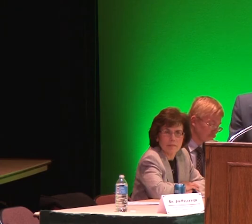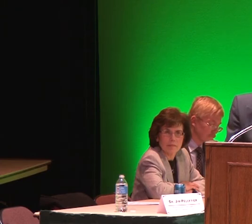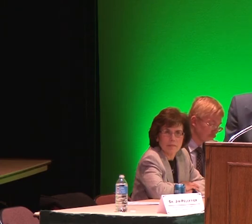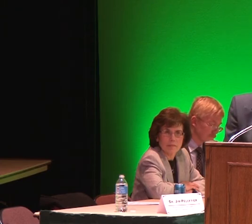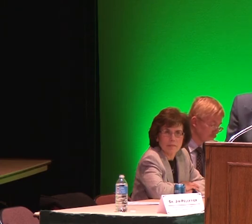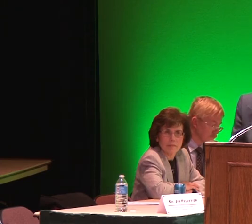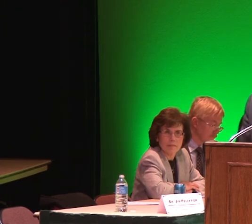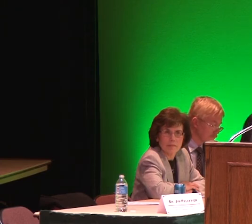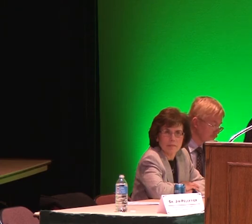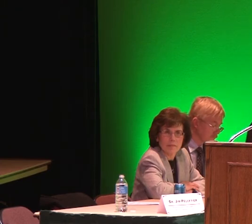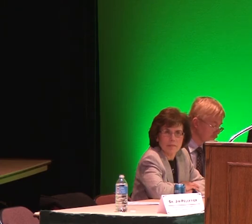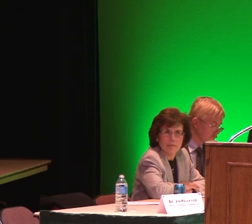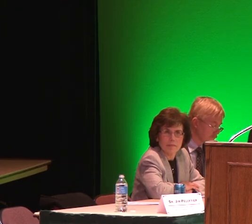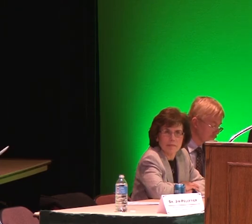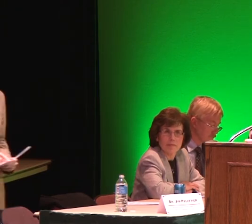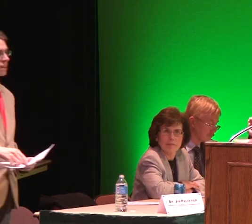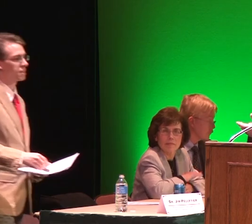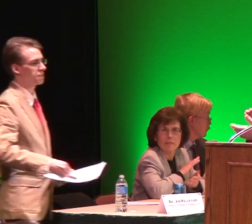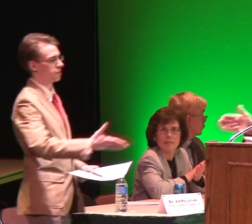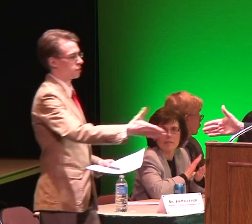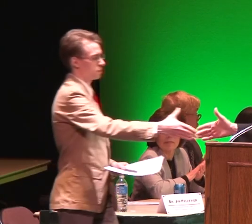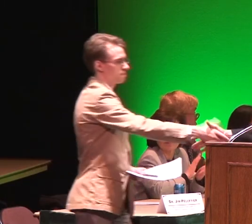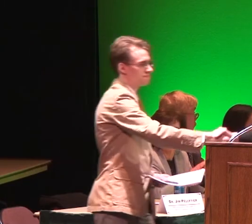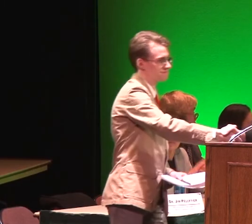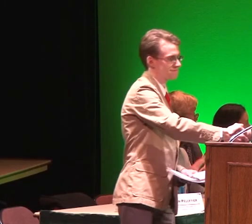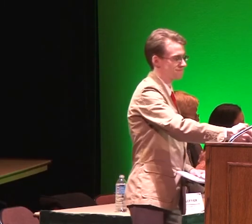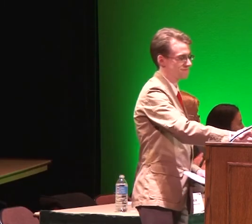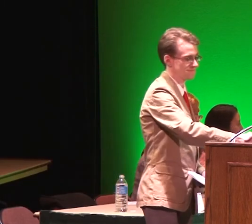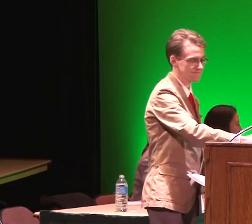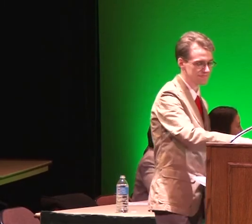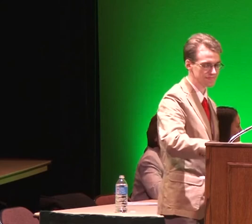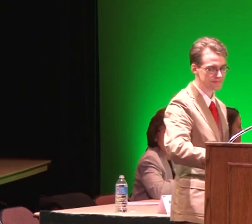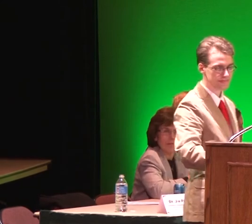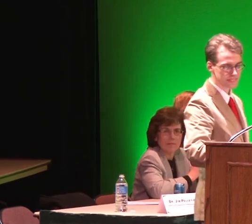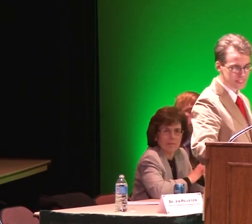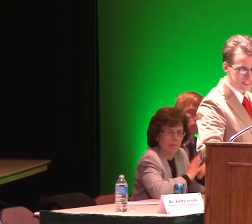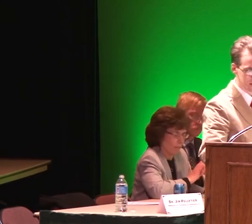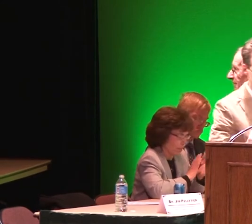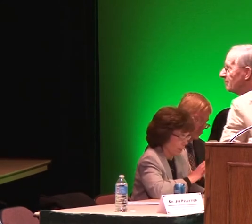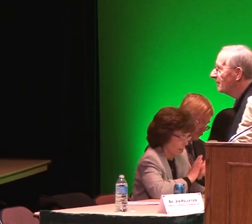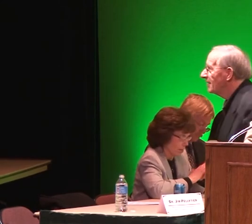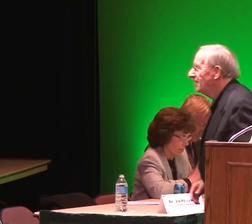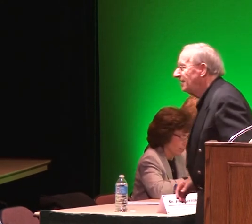Alex Hosberger. Alex? Thank you.